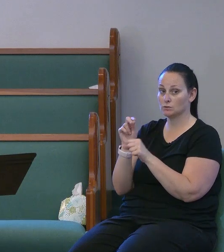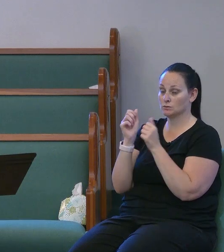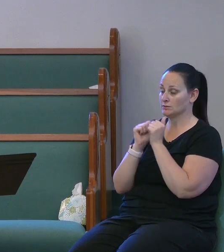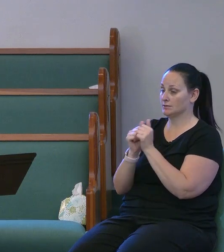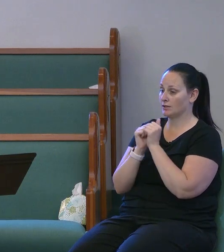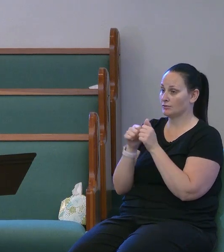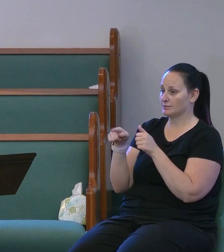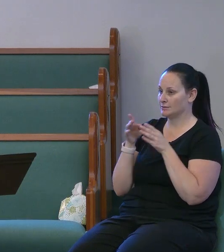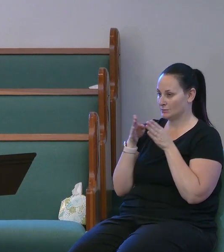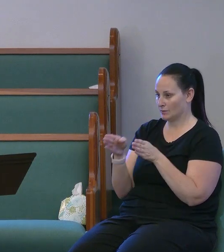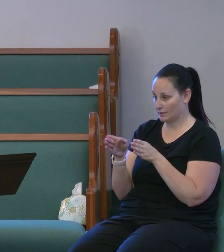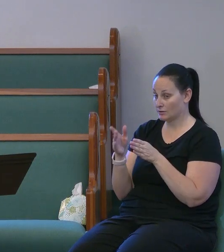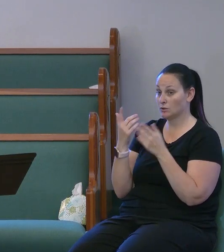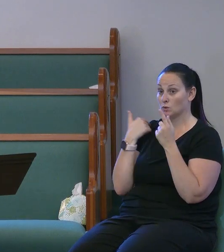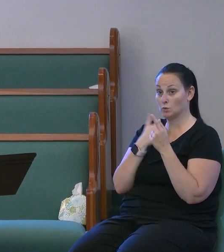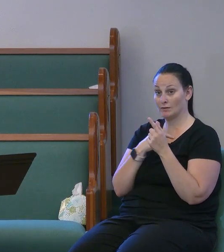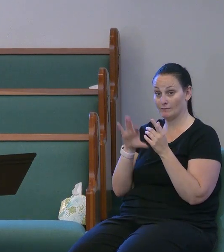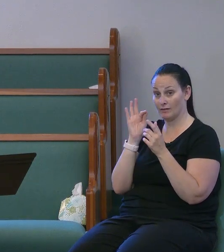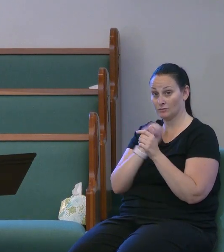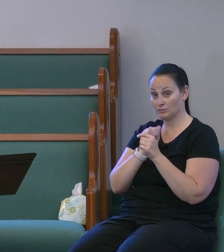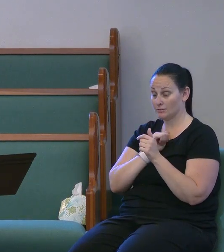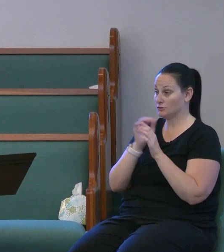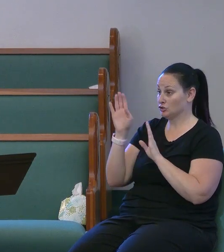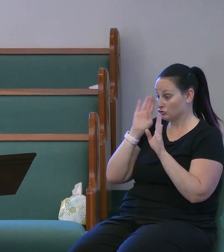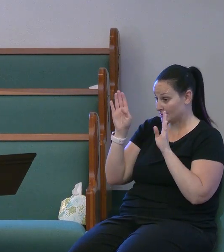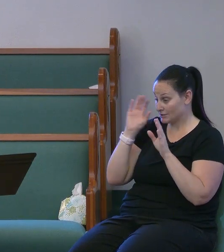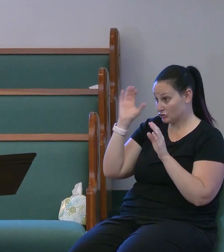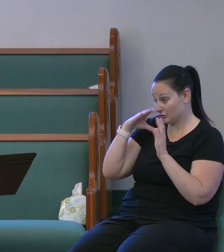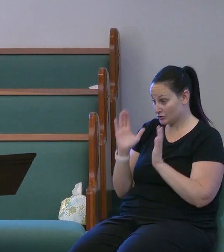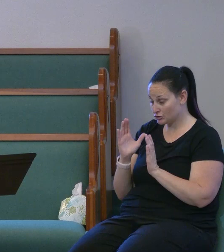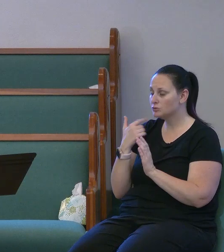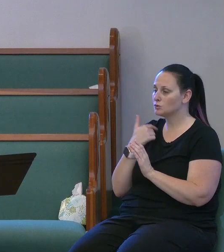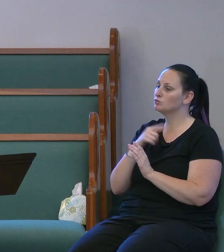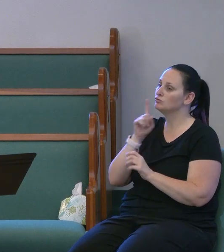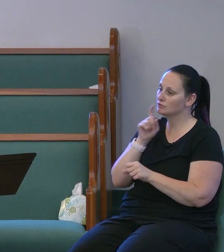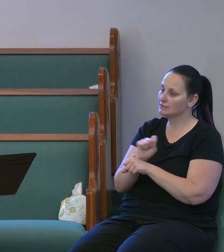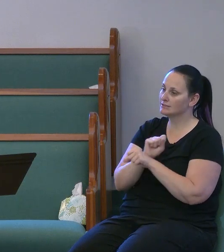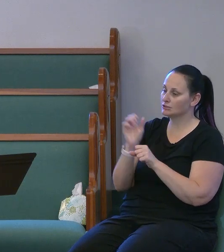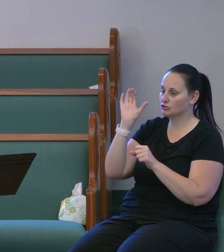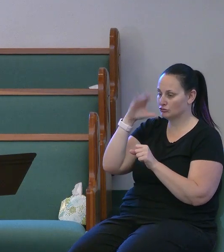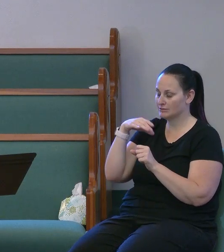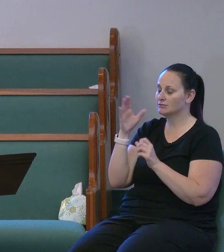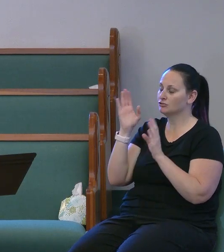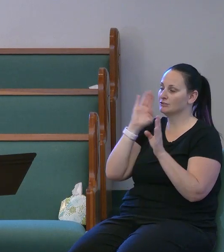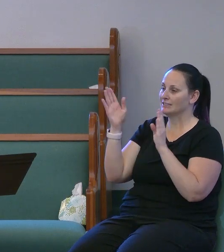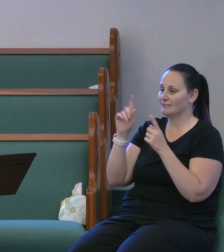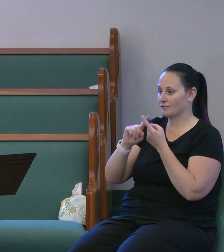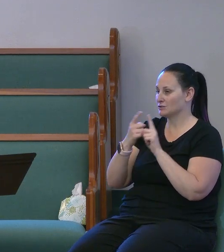way, so that when we find ourselves greeting the stranger, we are really greeting friends we just hadn't met